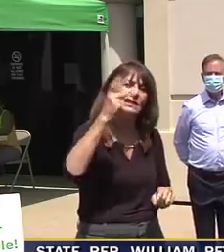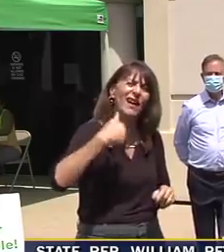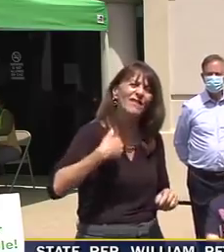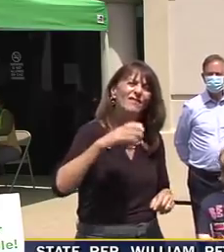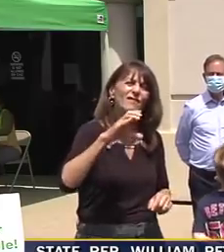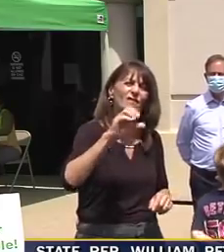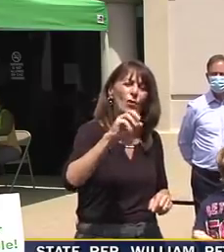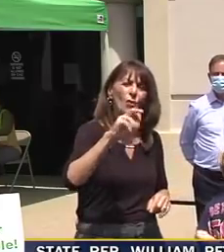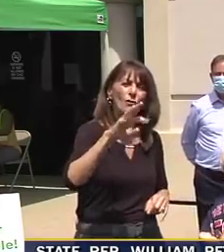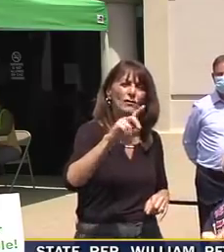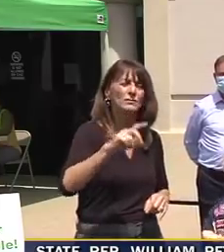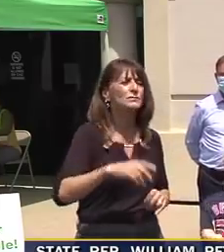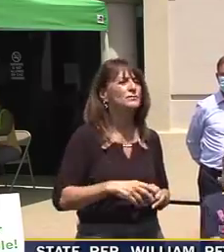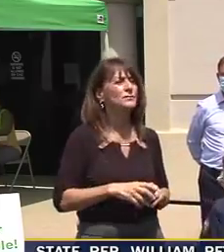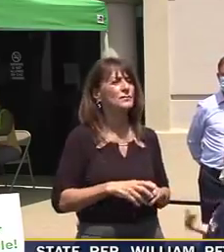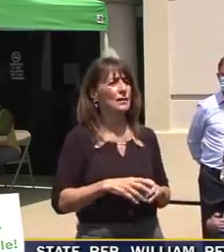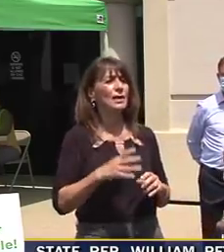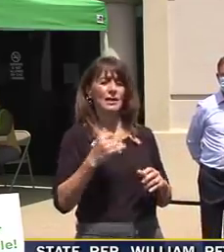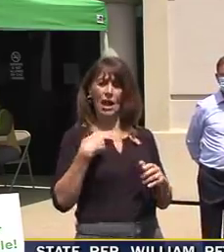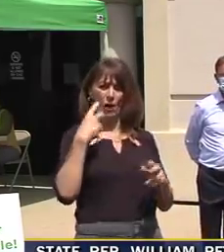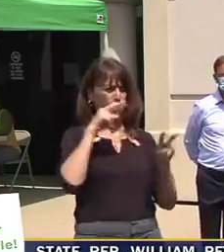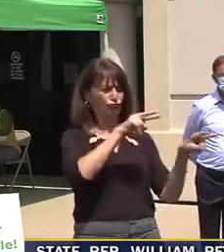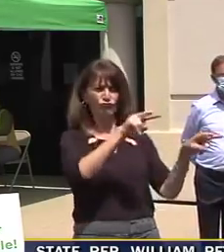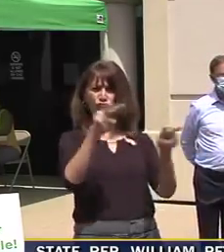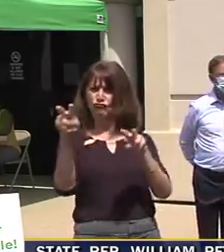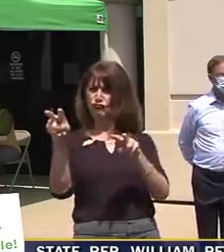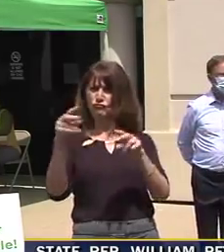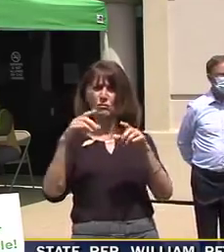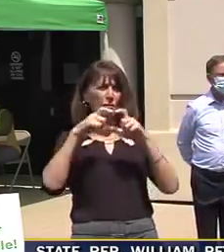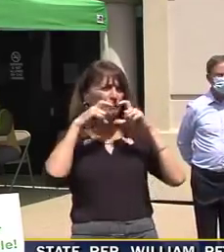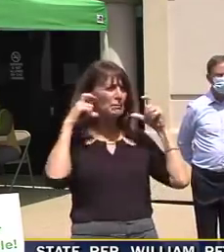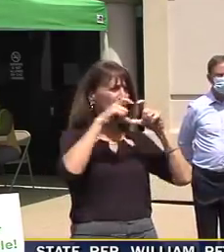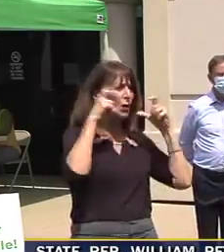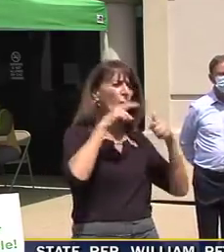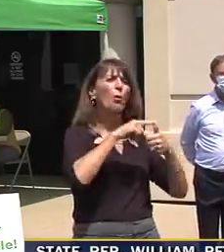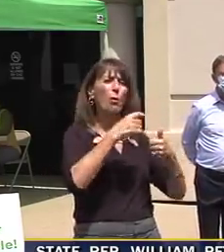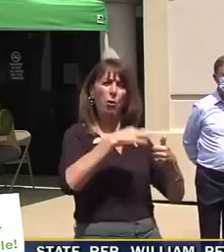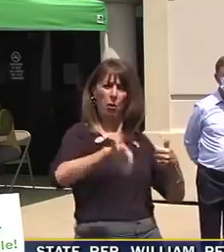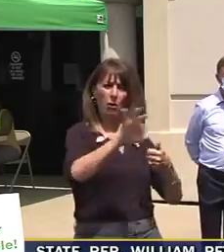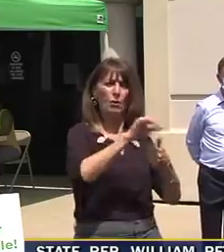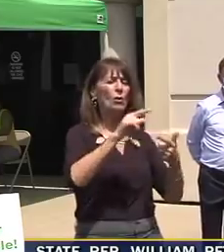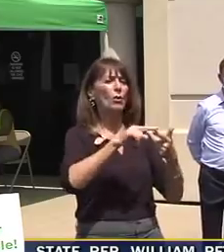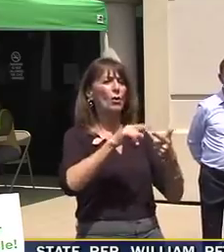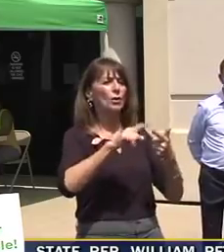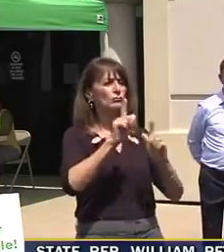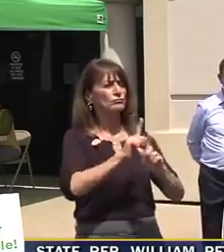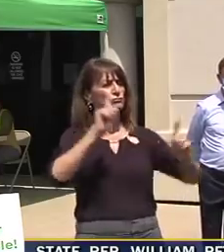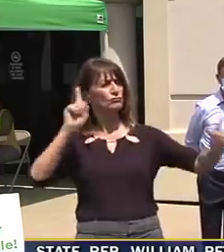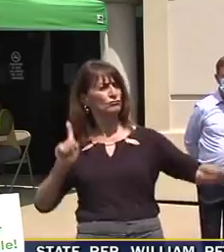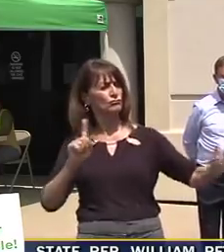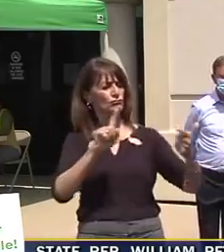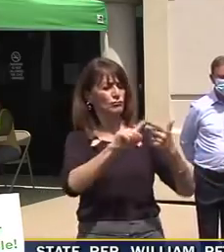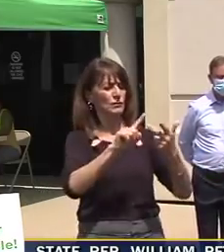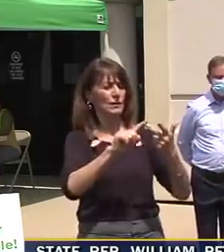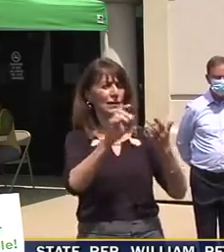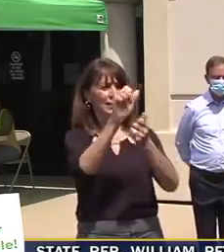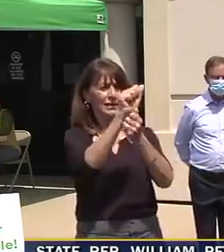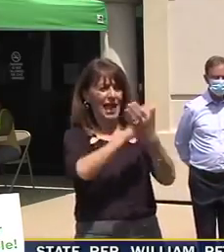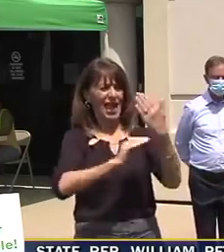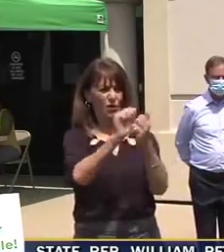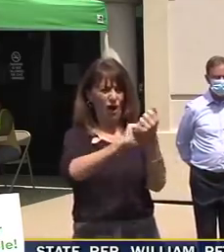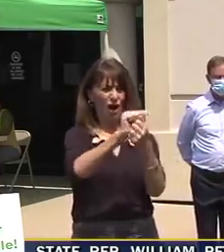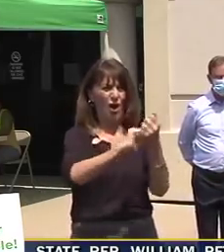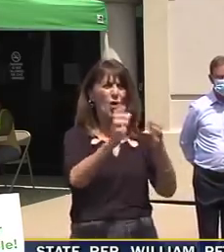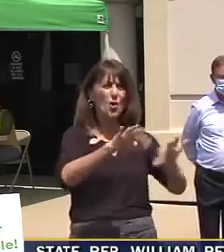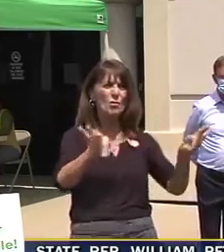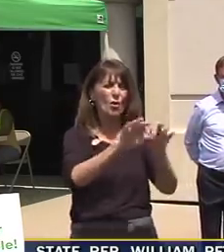things make sense. The masks that you're all wearing, social distancing, hand washing, and as we're seeing, there